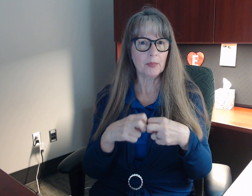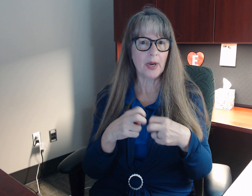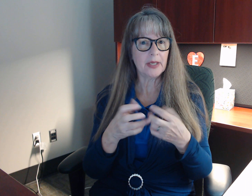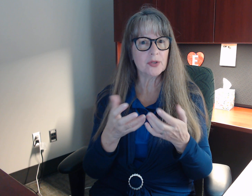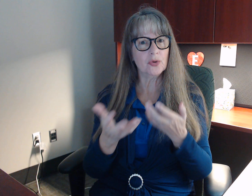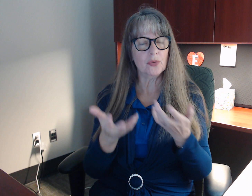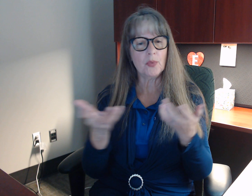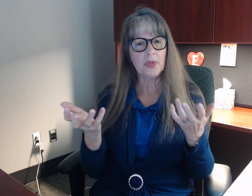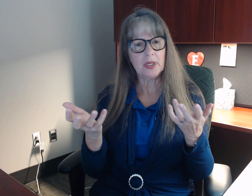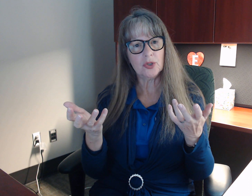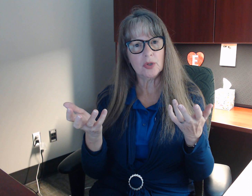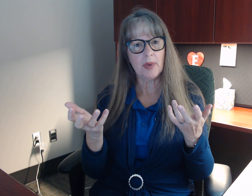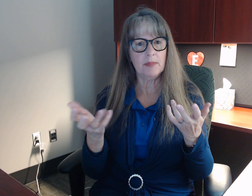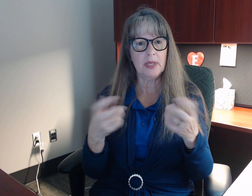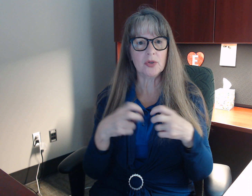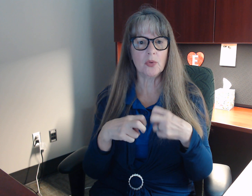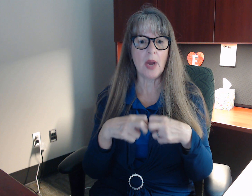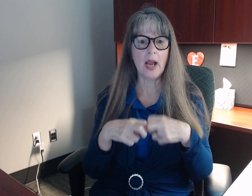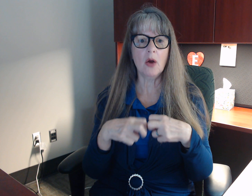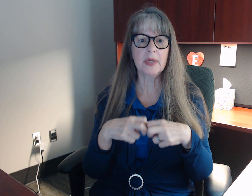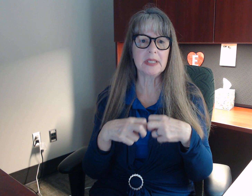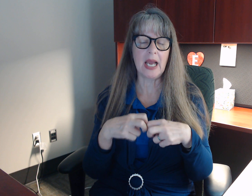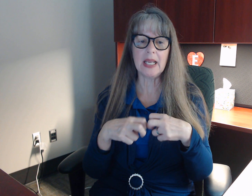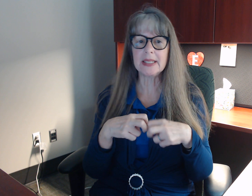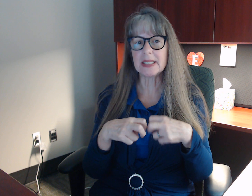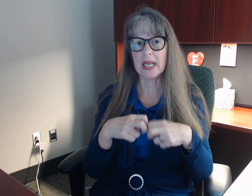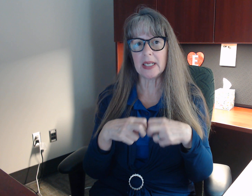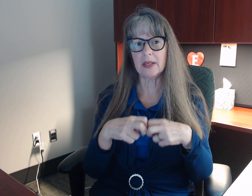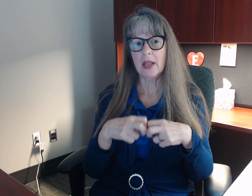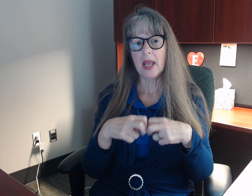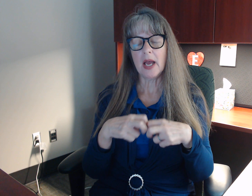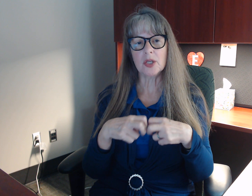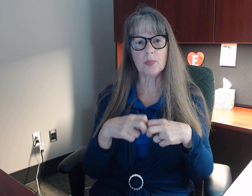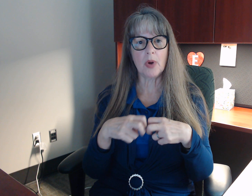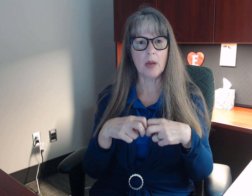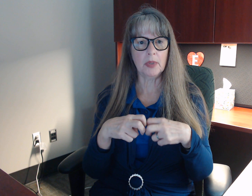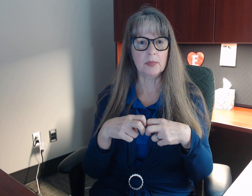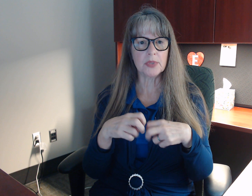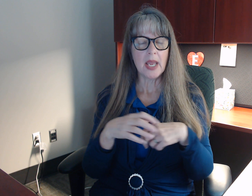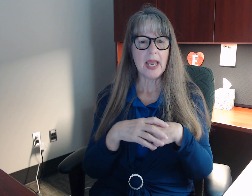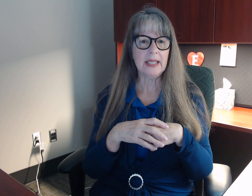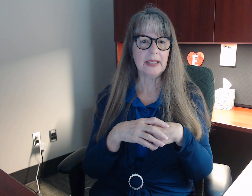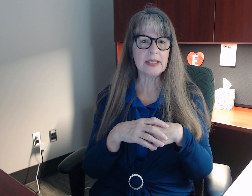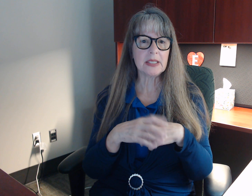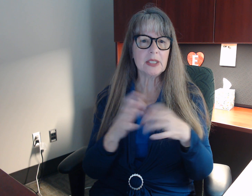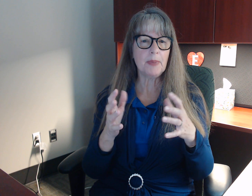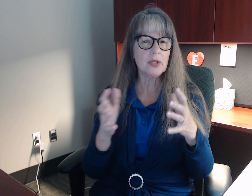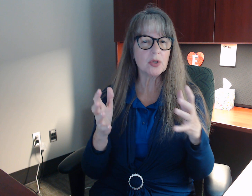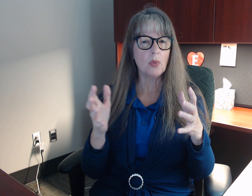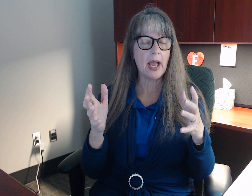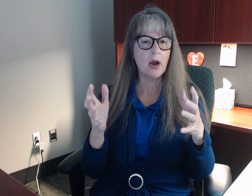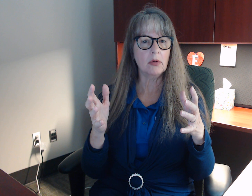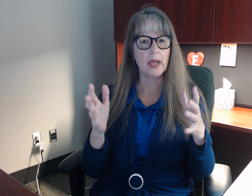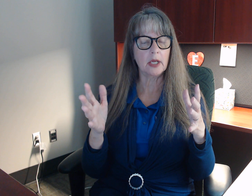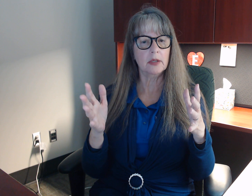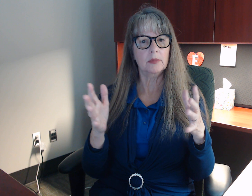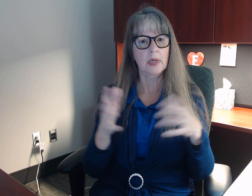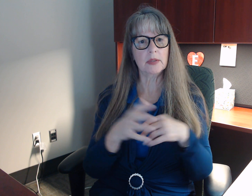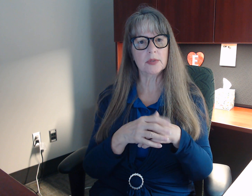Because you don't know what that issue might be. So I like to sign it as problems, unless it depends on how like someone